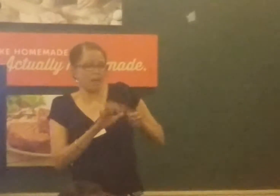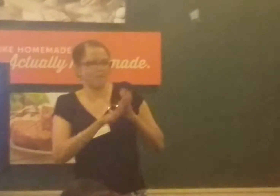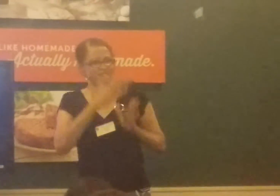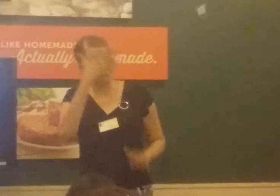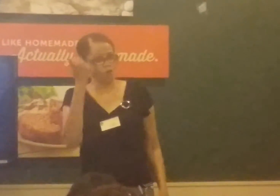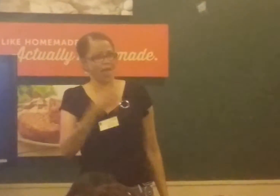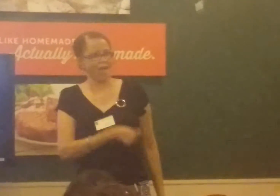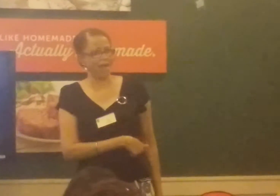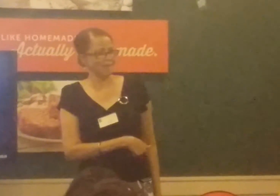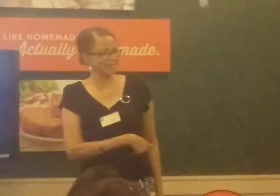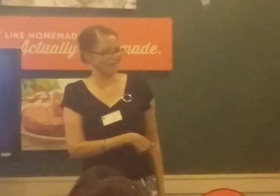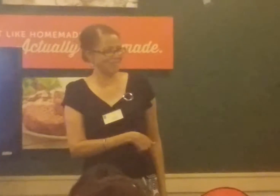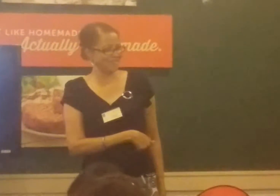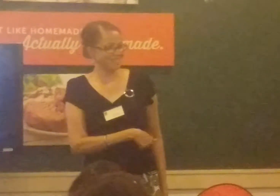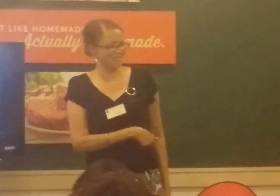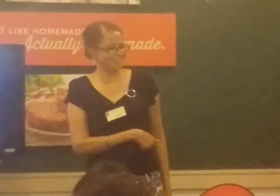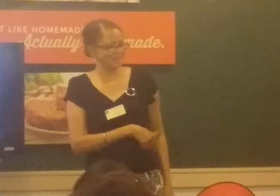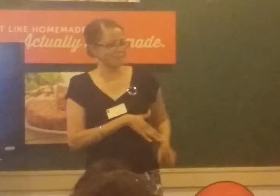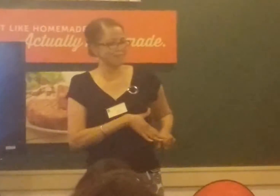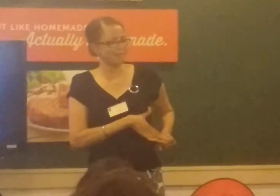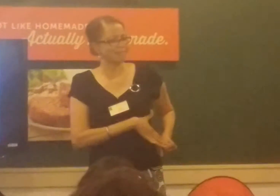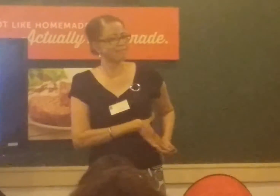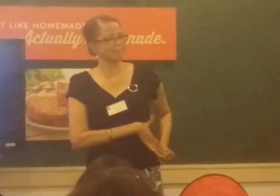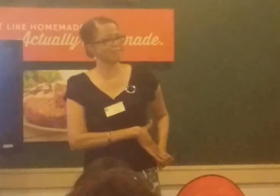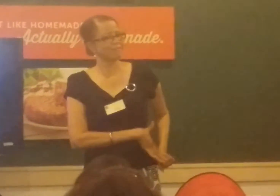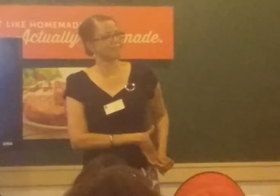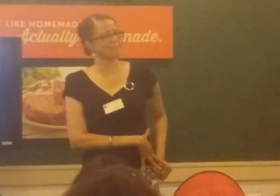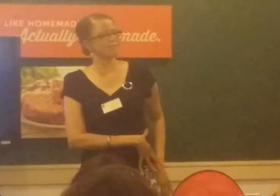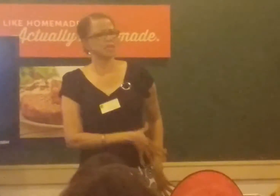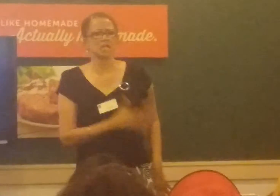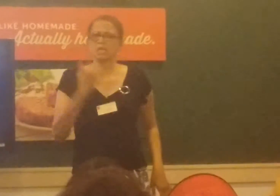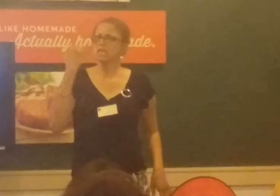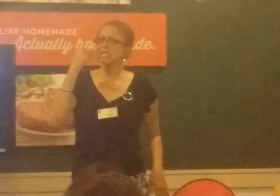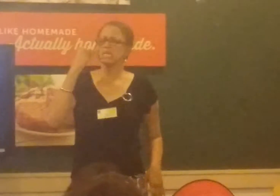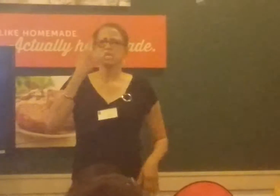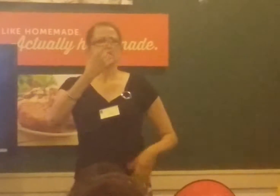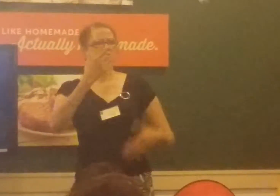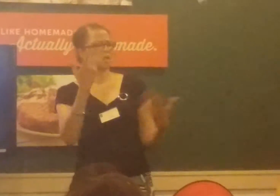And they are perpetuating. And you forget that those things are there. You keep pushing them to the side.